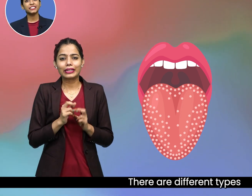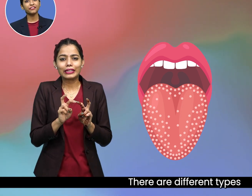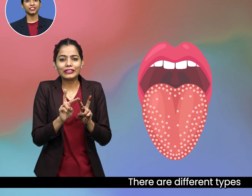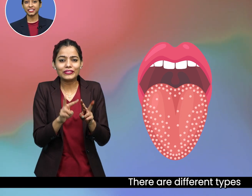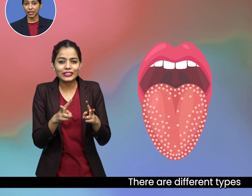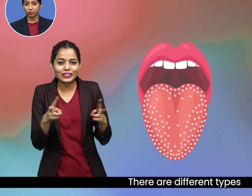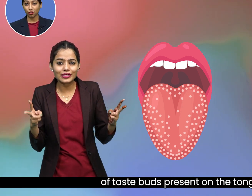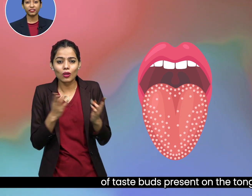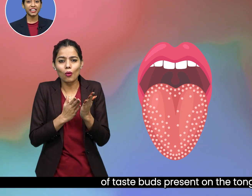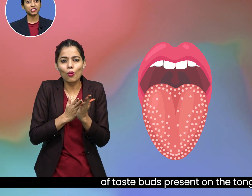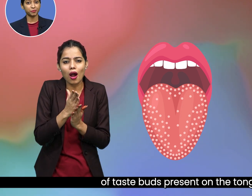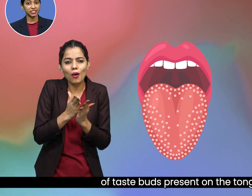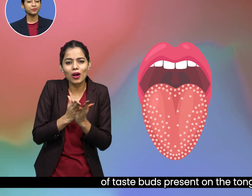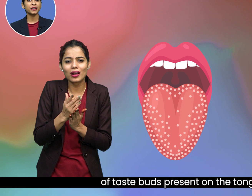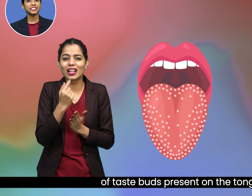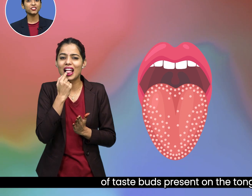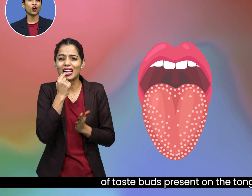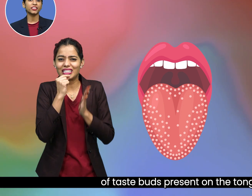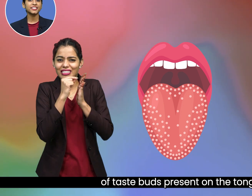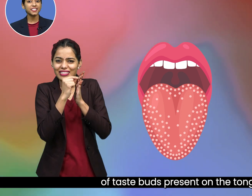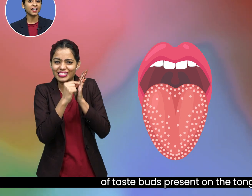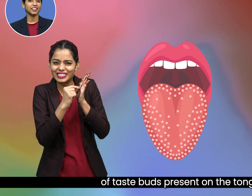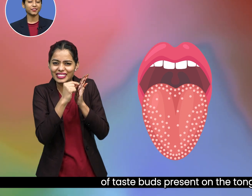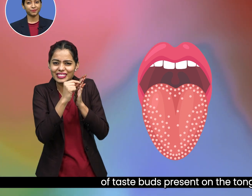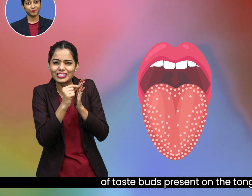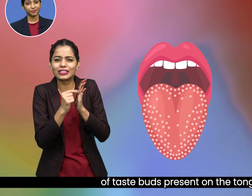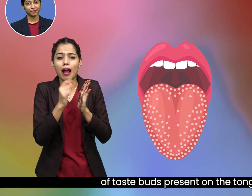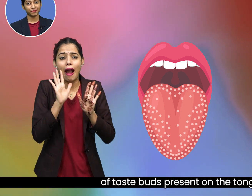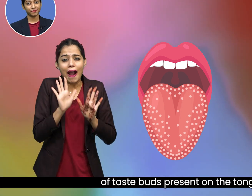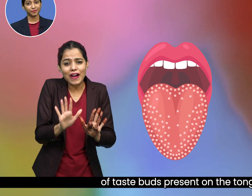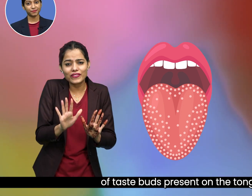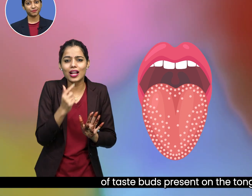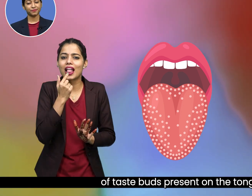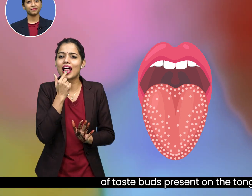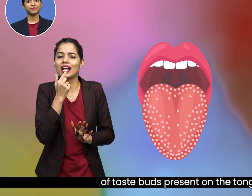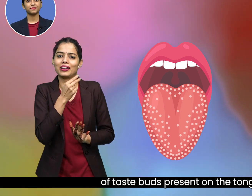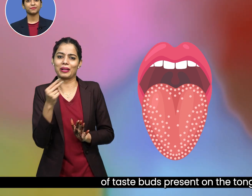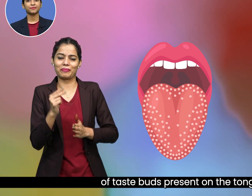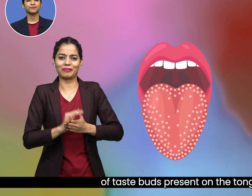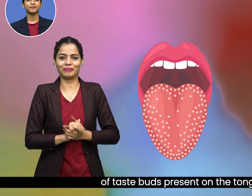There are different types of taste buds present on the tongue.